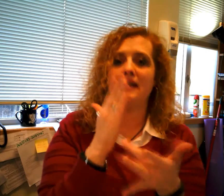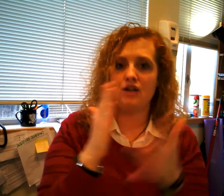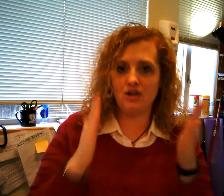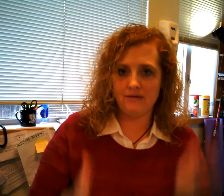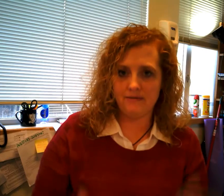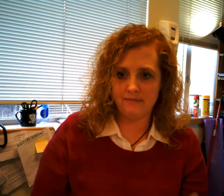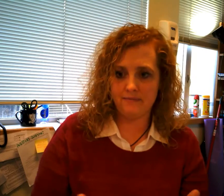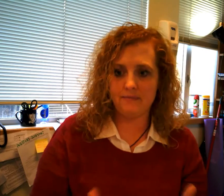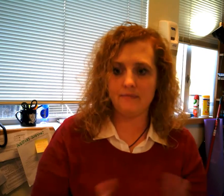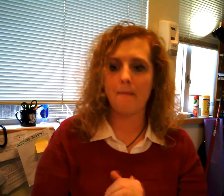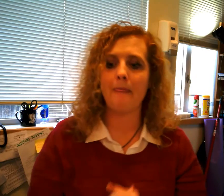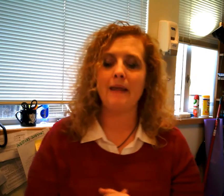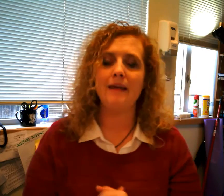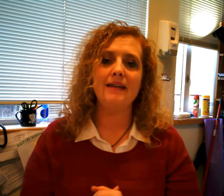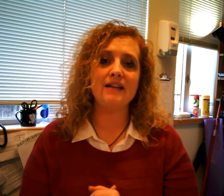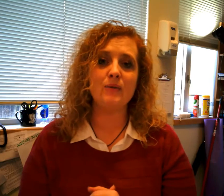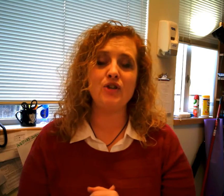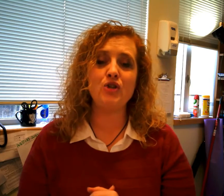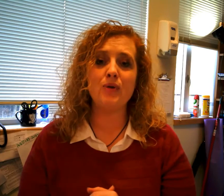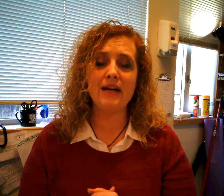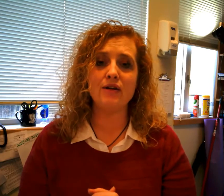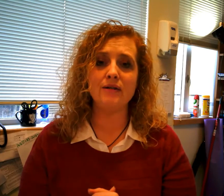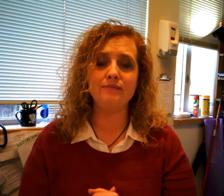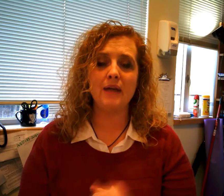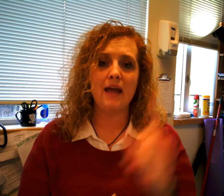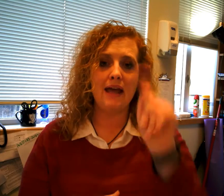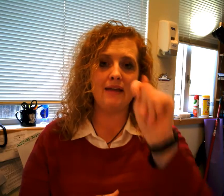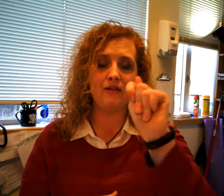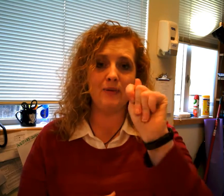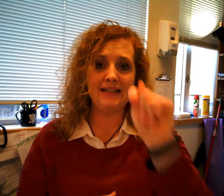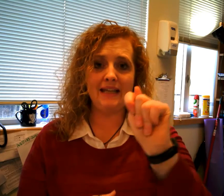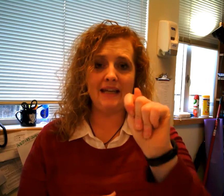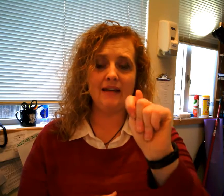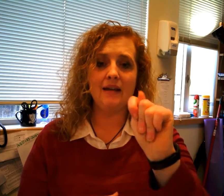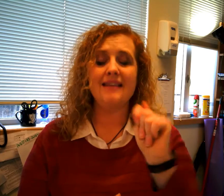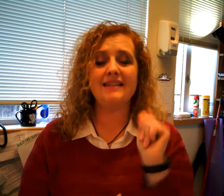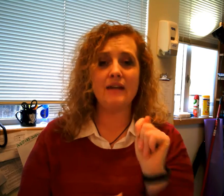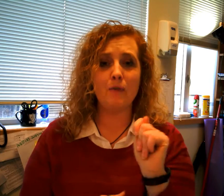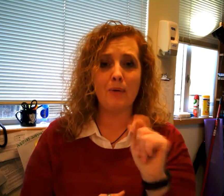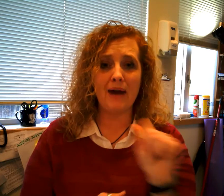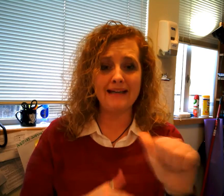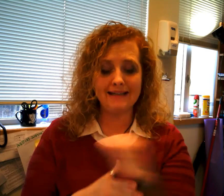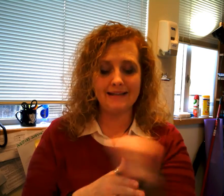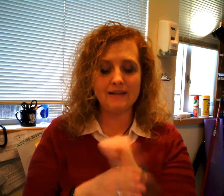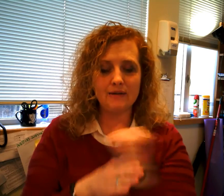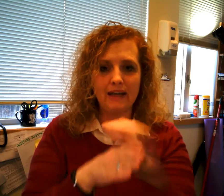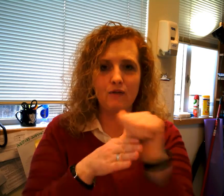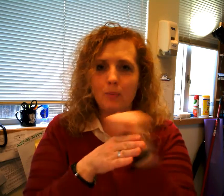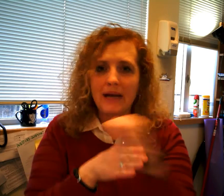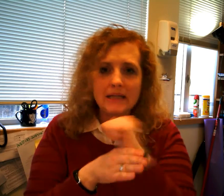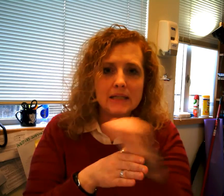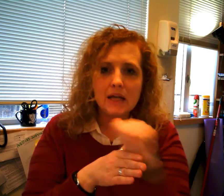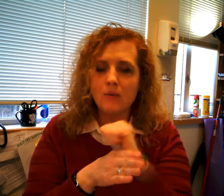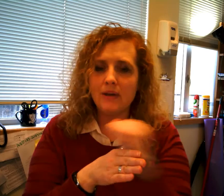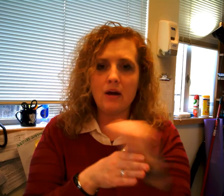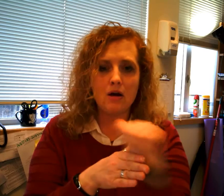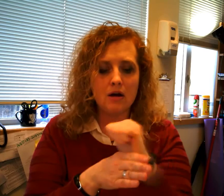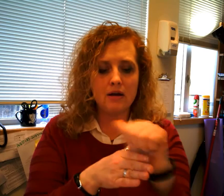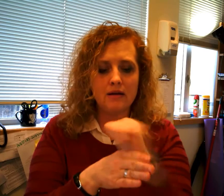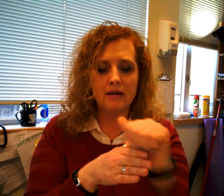technician. Next one is trainer, and that's with a T. The sign for practice is like if you're practicing really hard.